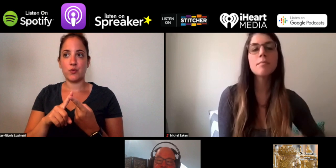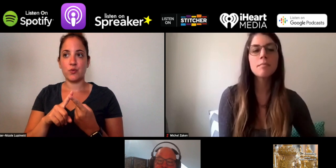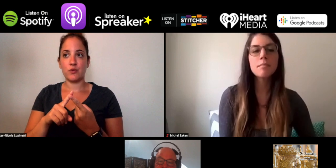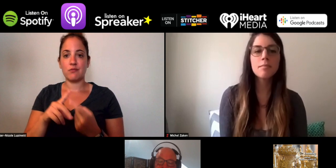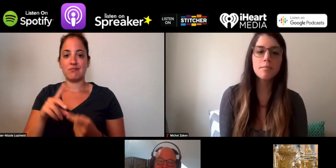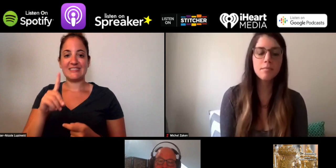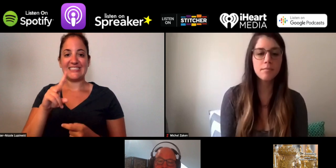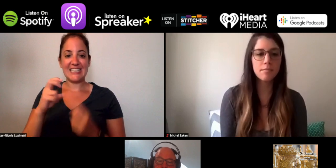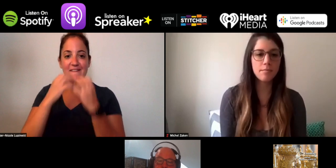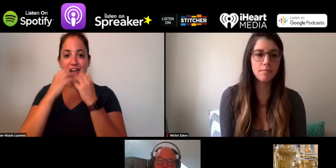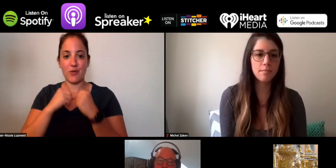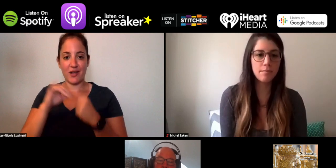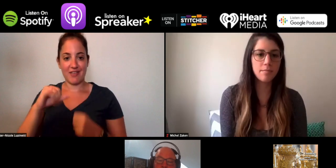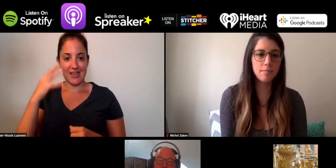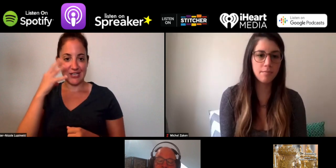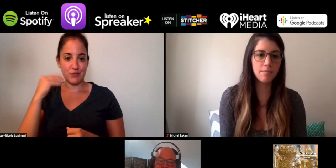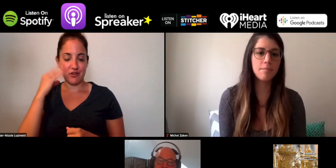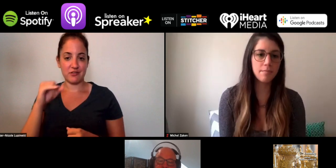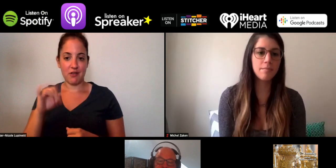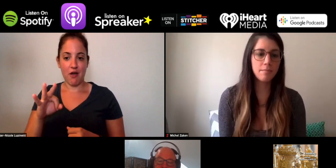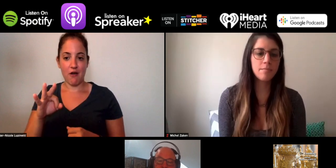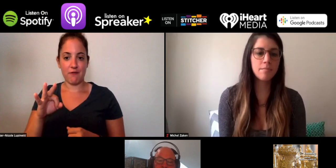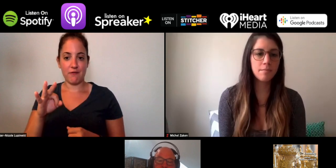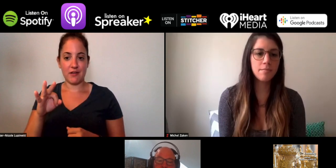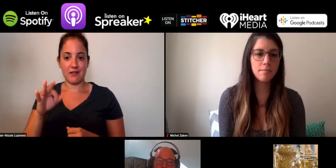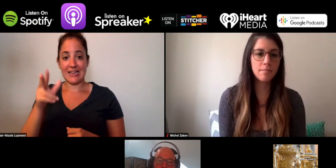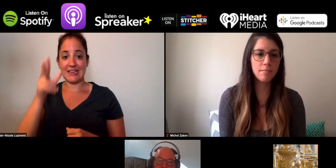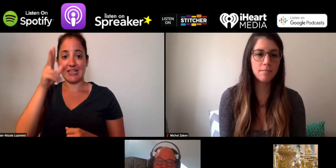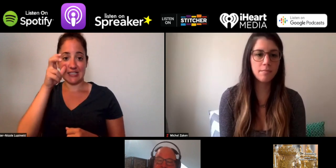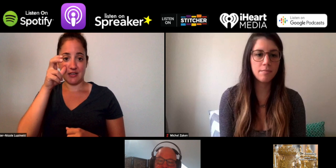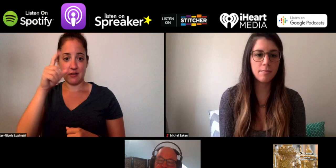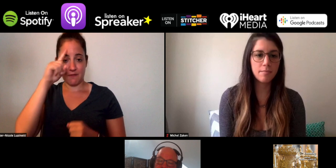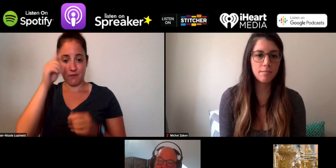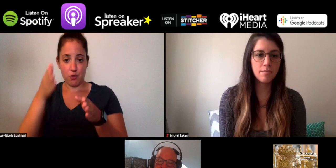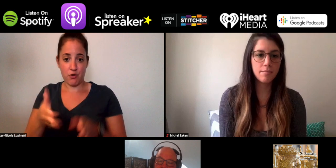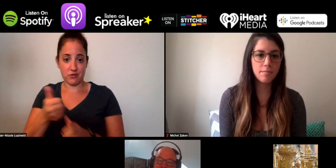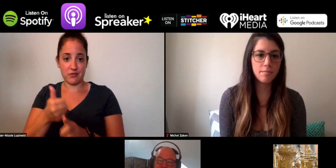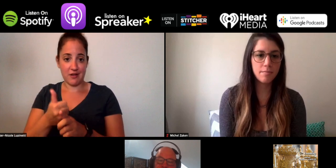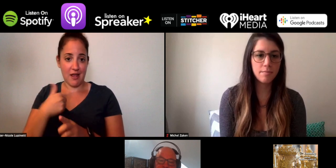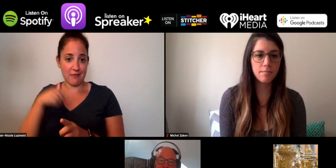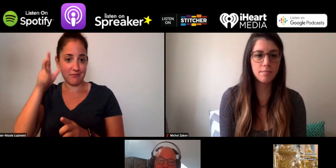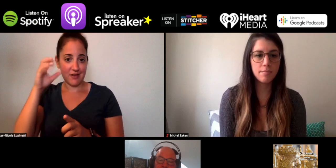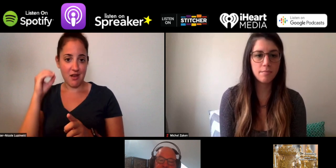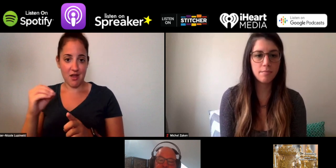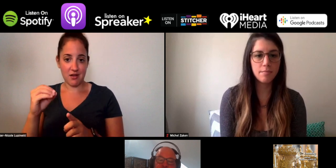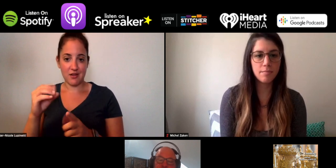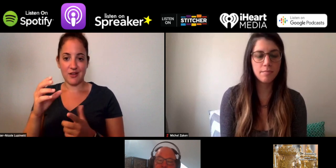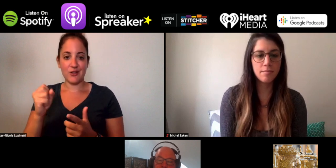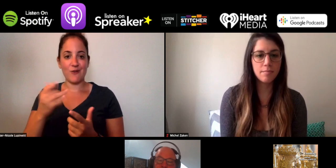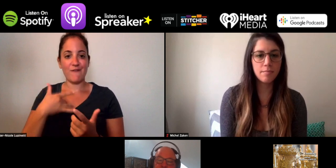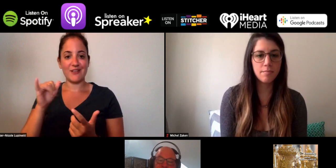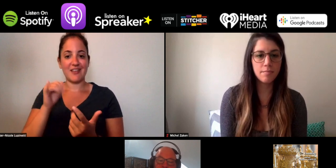devaluing the experience of listening for somebody who doesn't have hearing, as if it's less